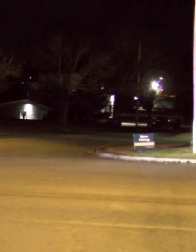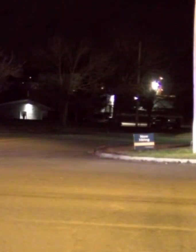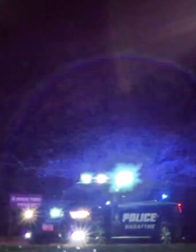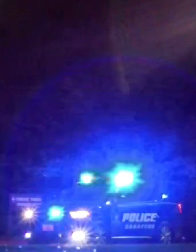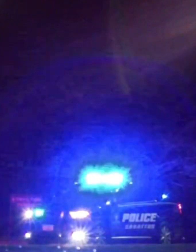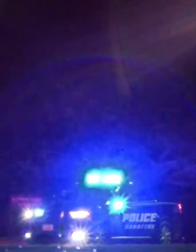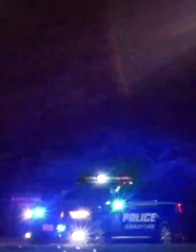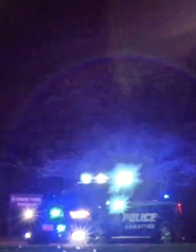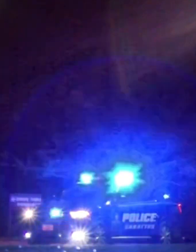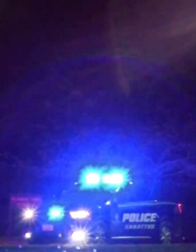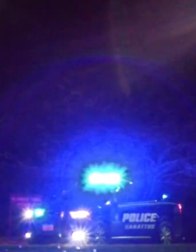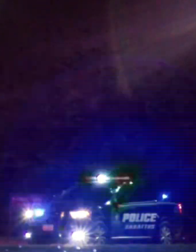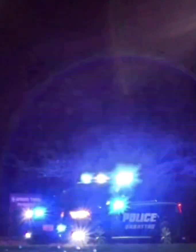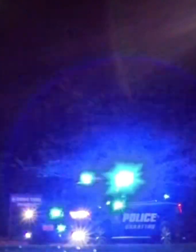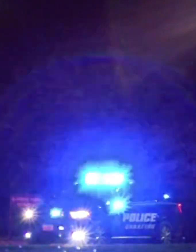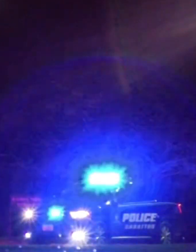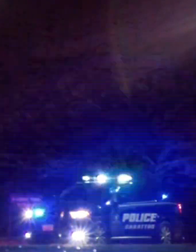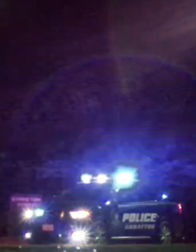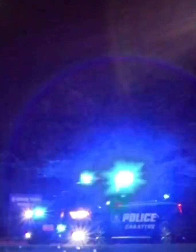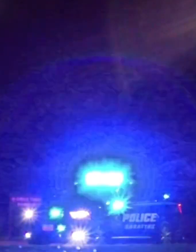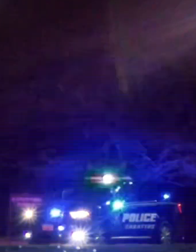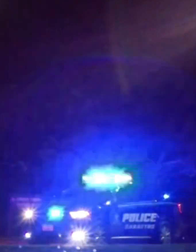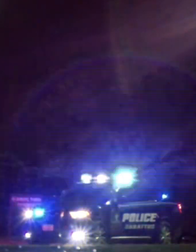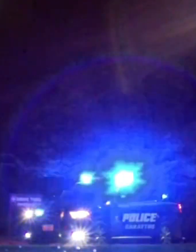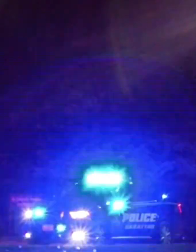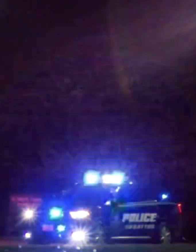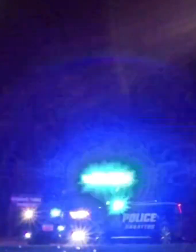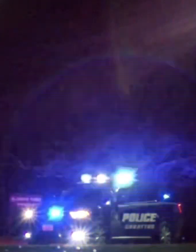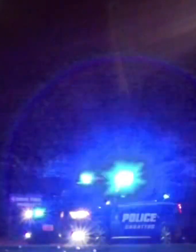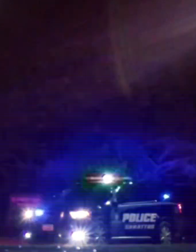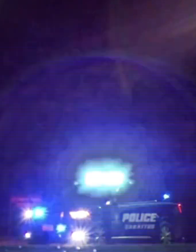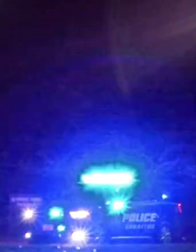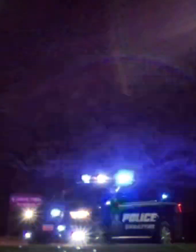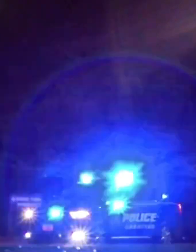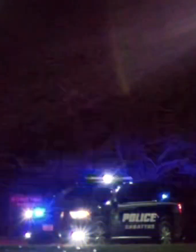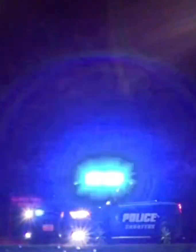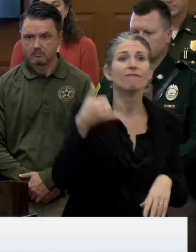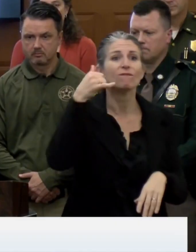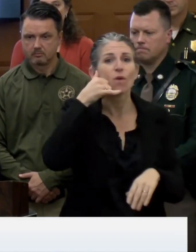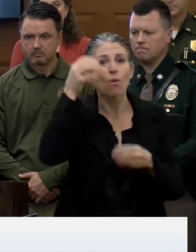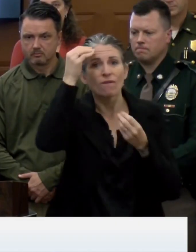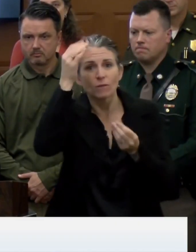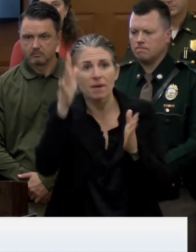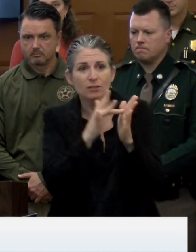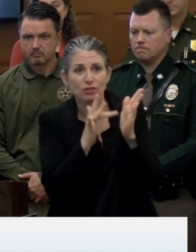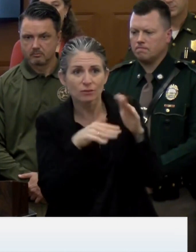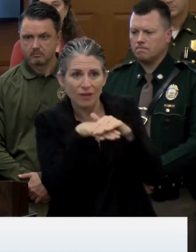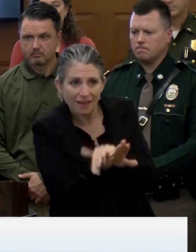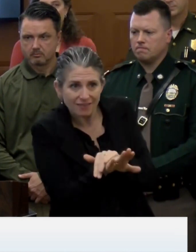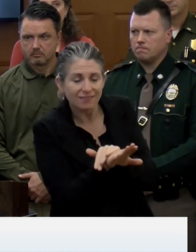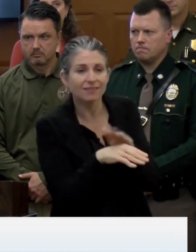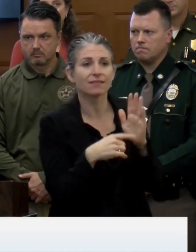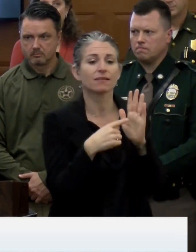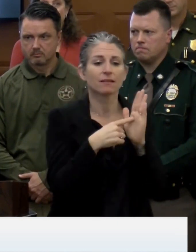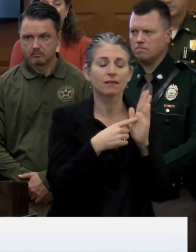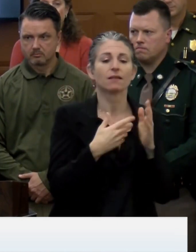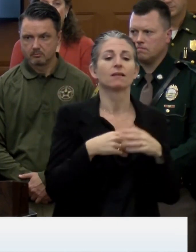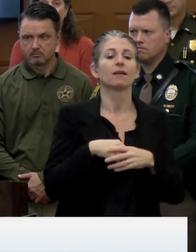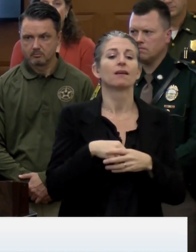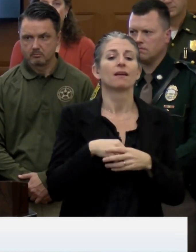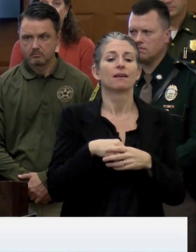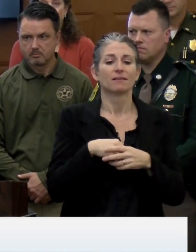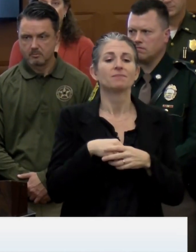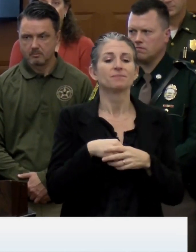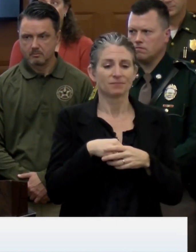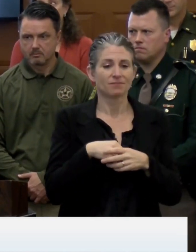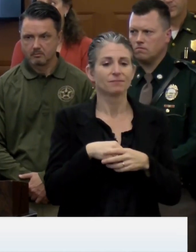Card's house in Bowdoin were also revealed. I wouldn't describe it as an explicit suicide note, but the tone and